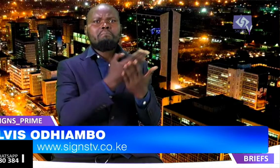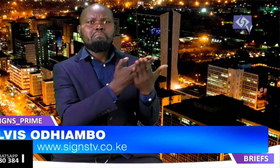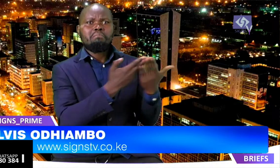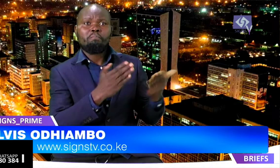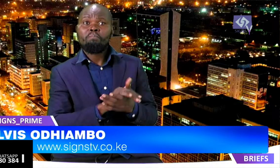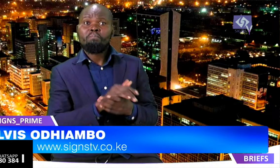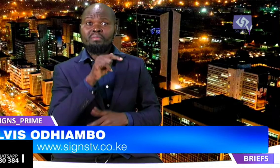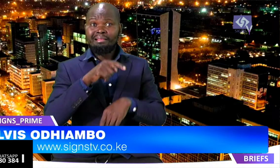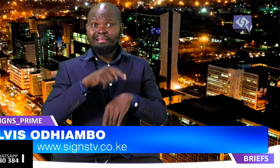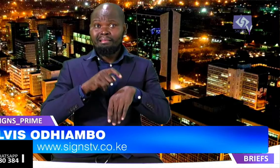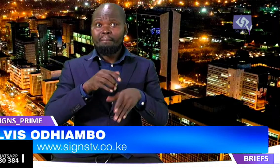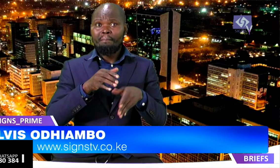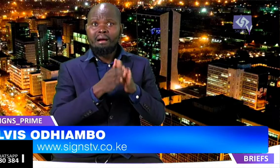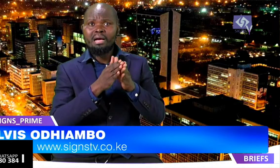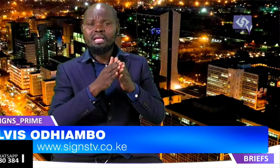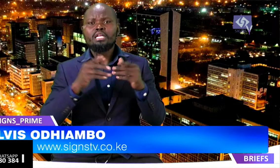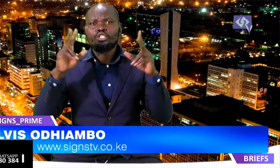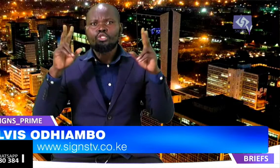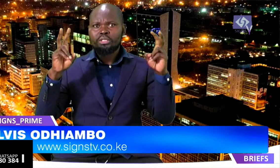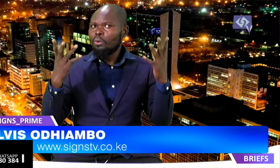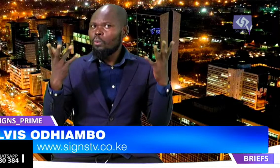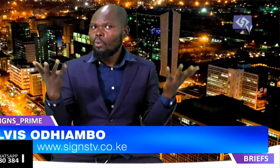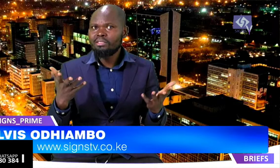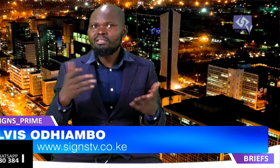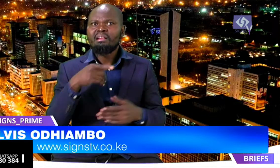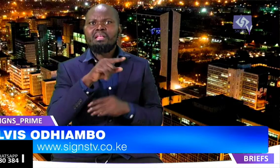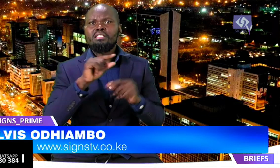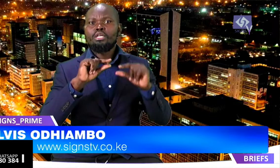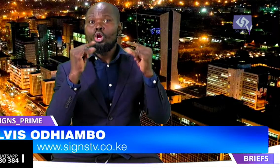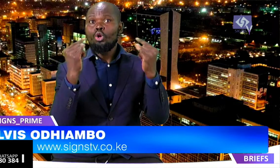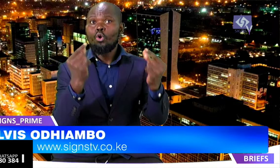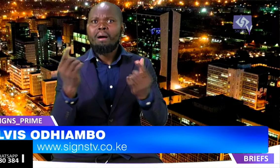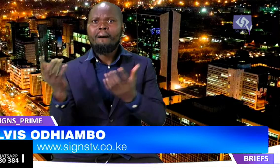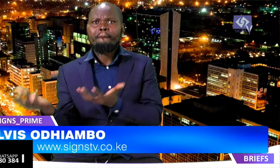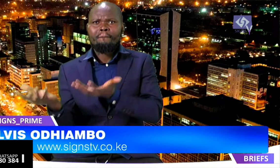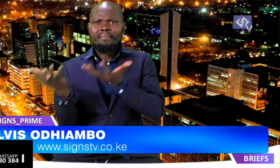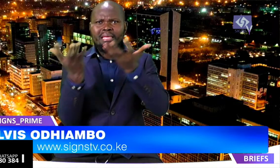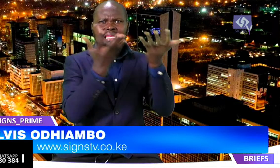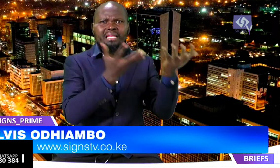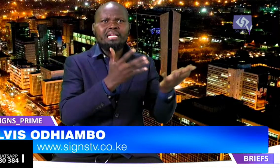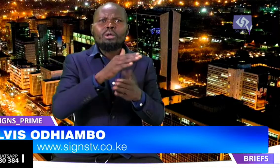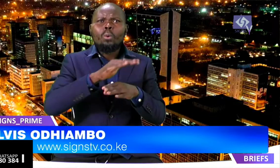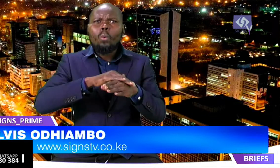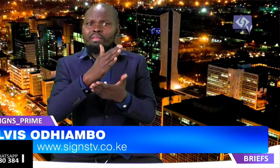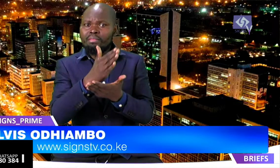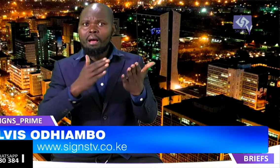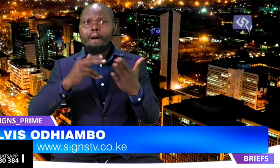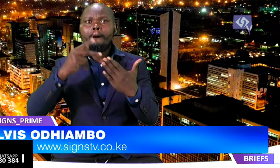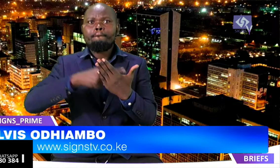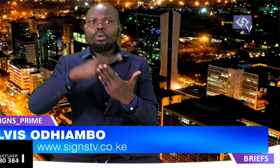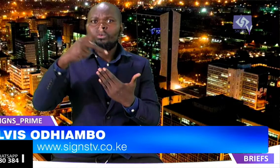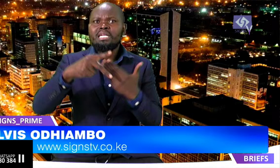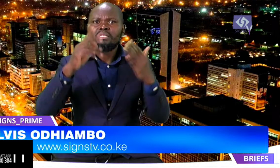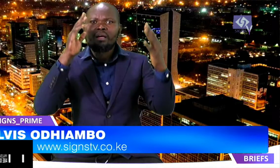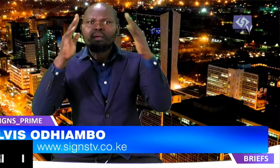update. He further noted that lobby groups have carried out litigations in some